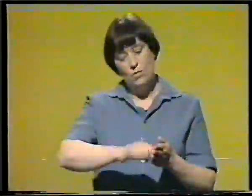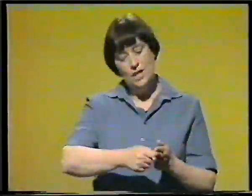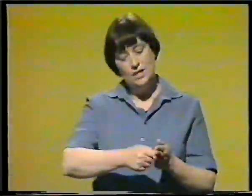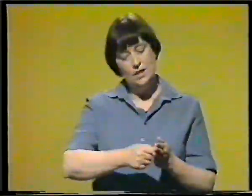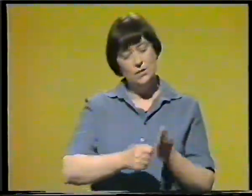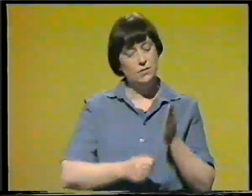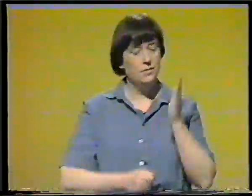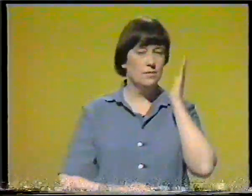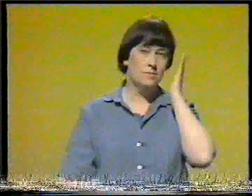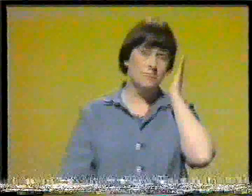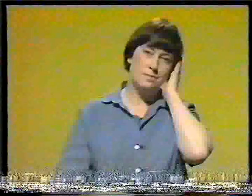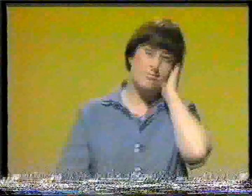Radio.